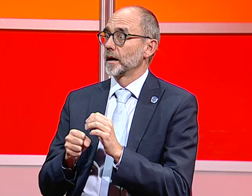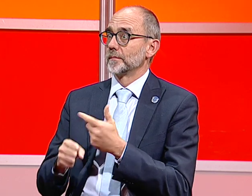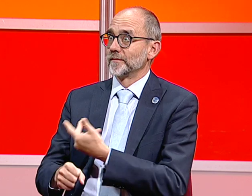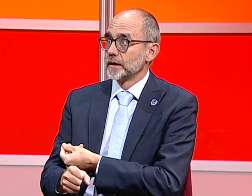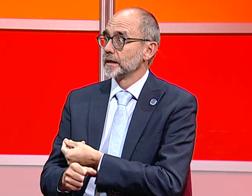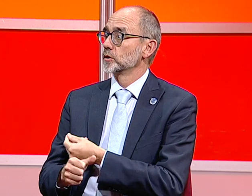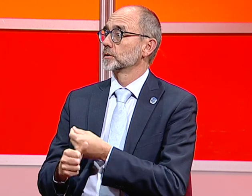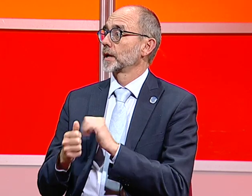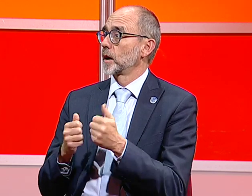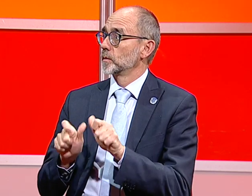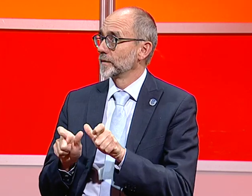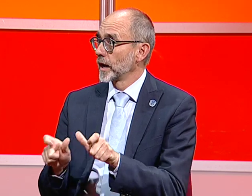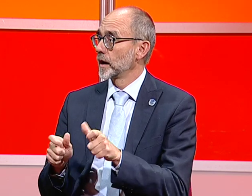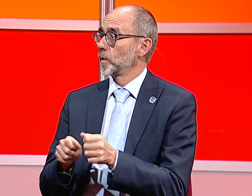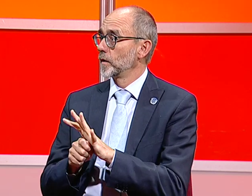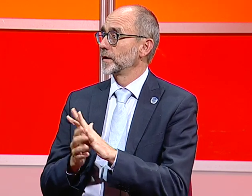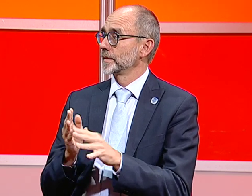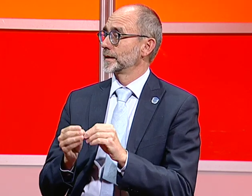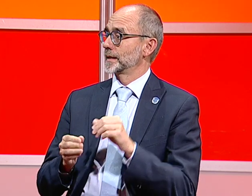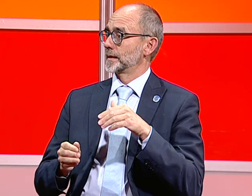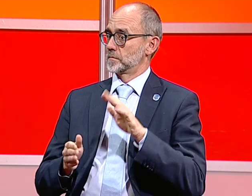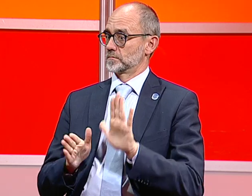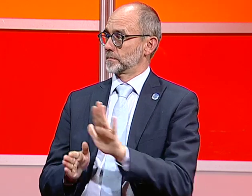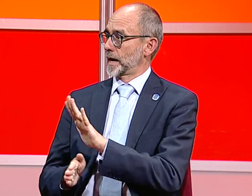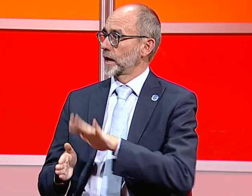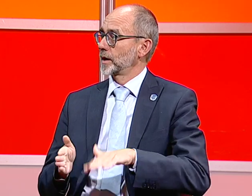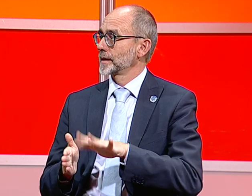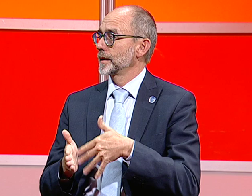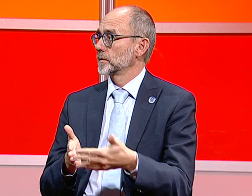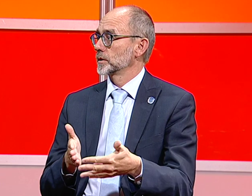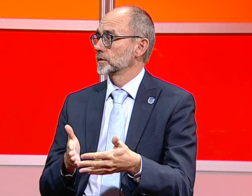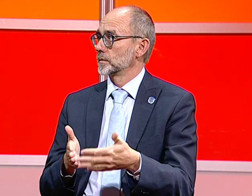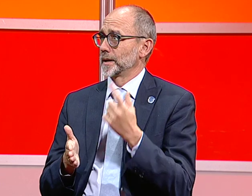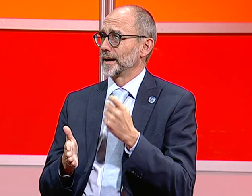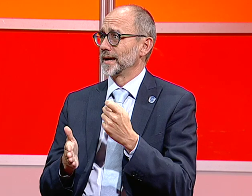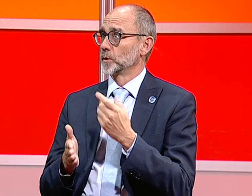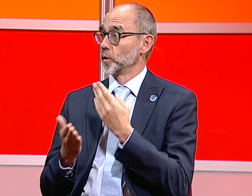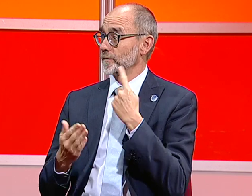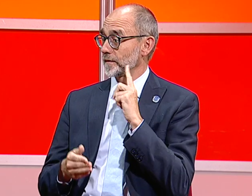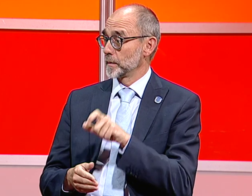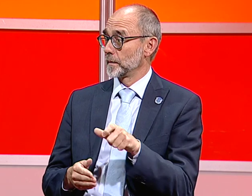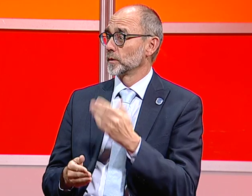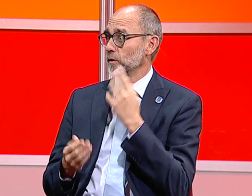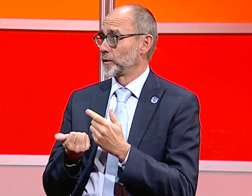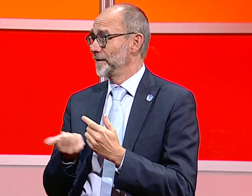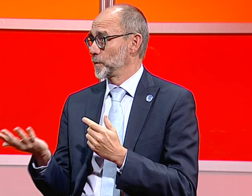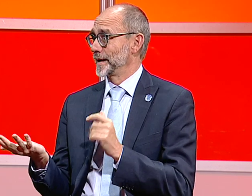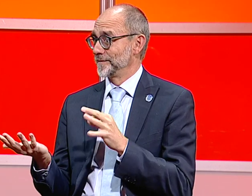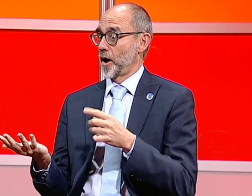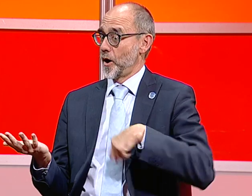also lobby and advocate for full access in local sign languages. And